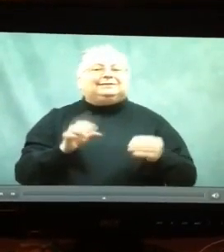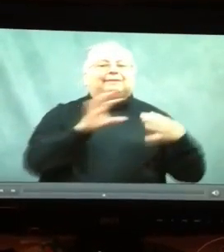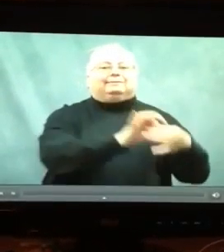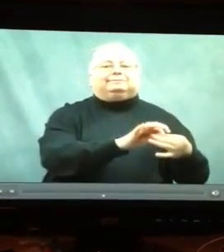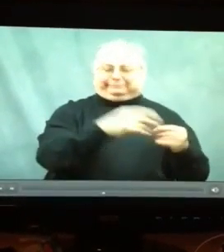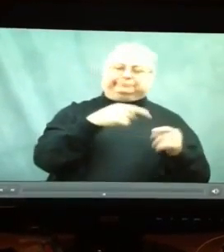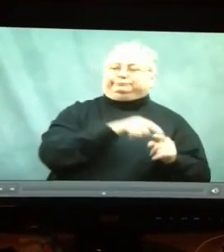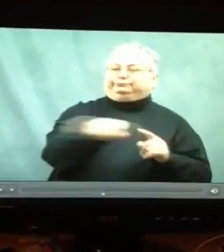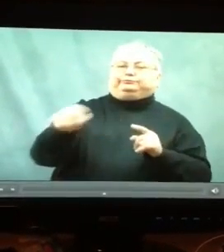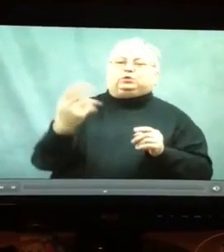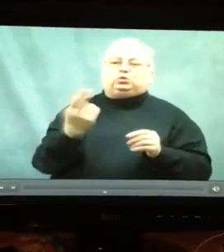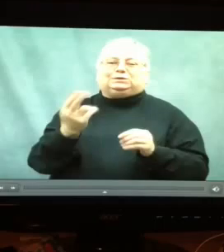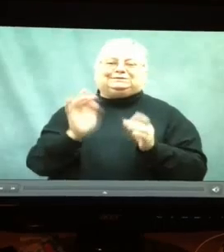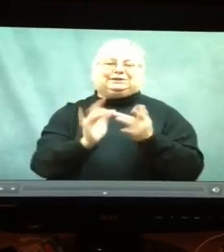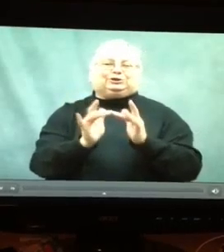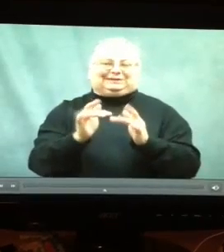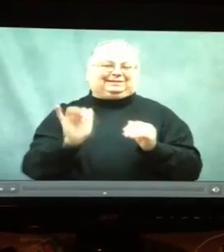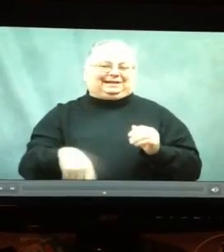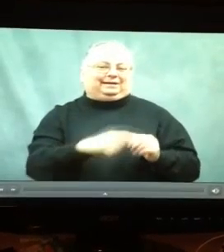use the internet with AOL and